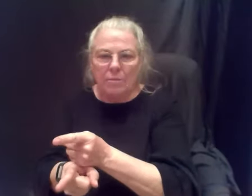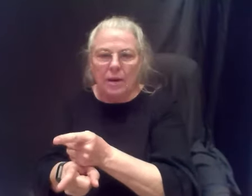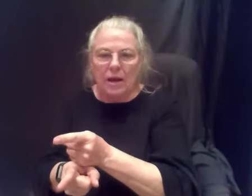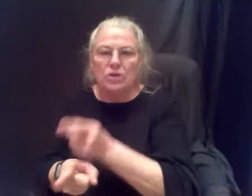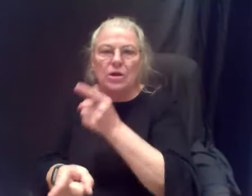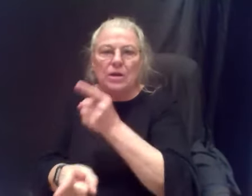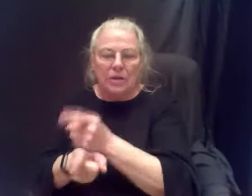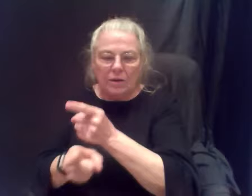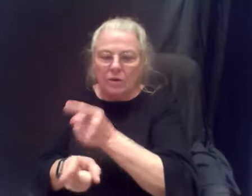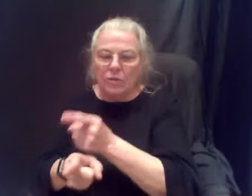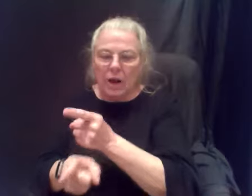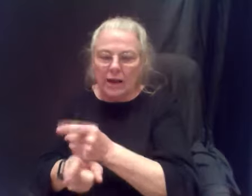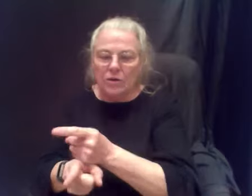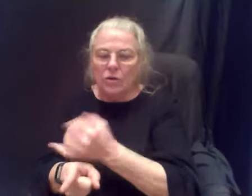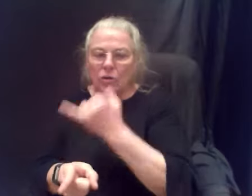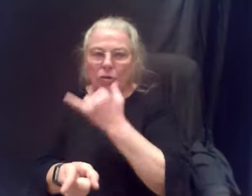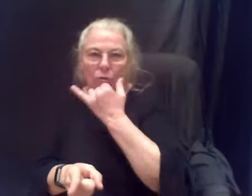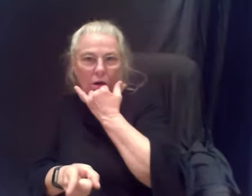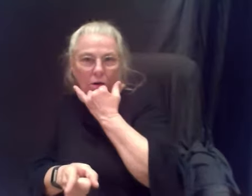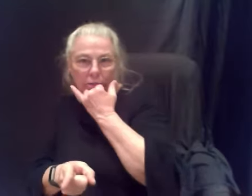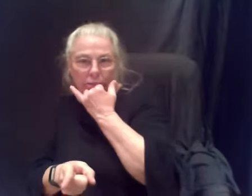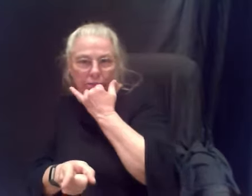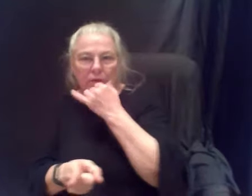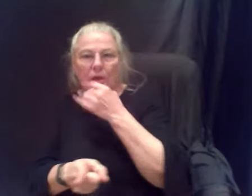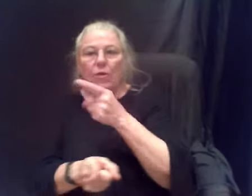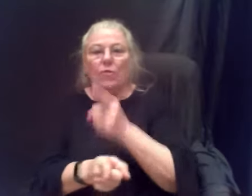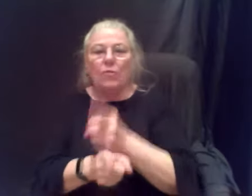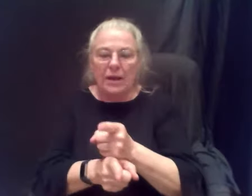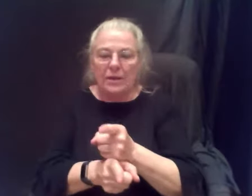much. Right, wrong, right.